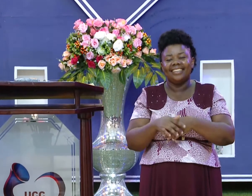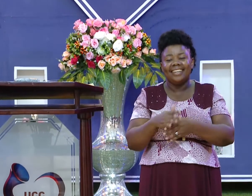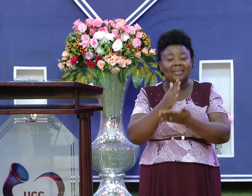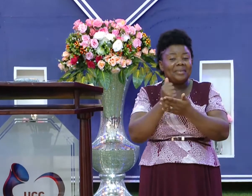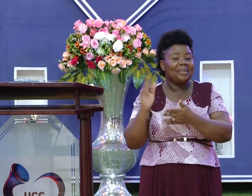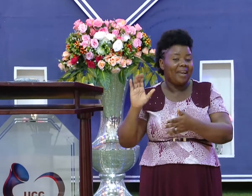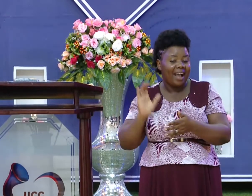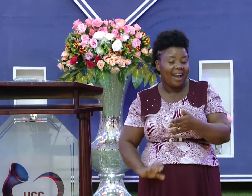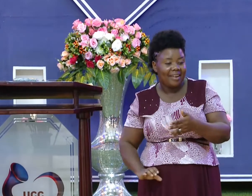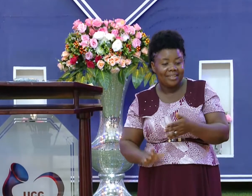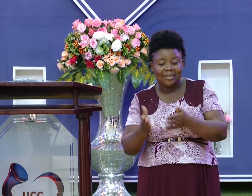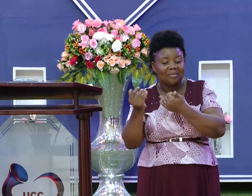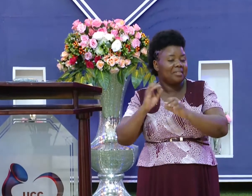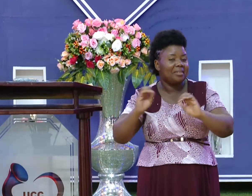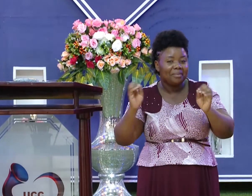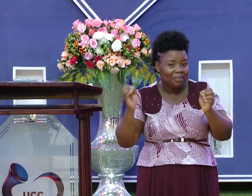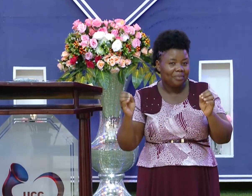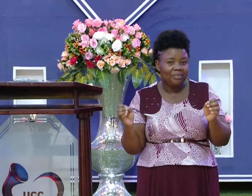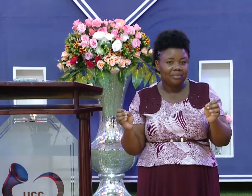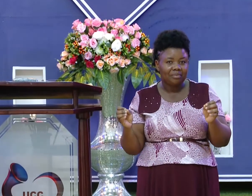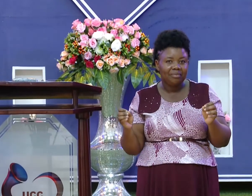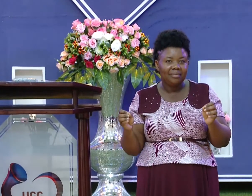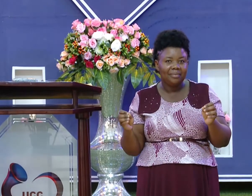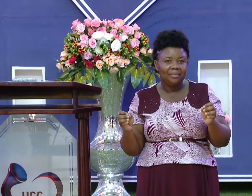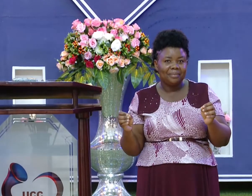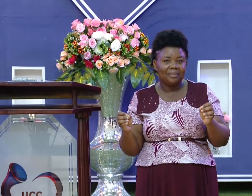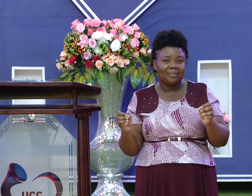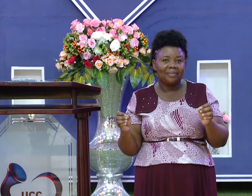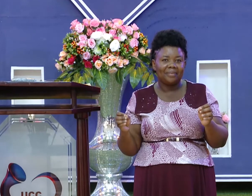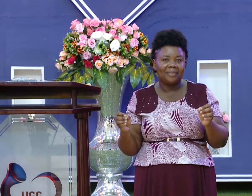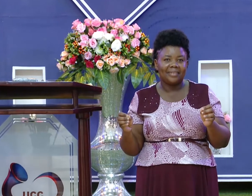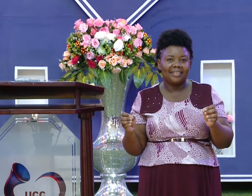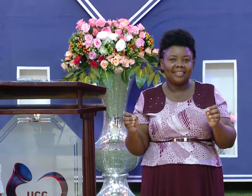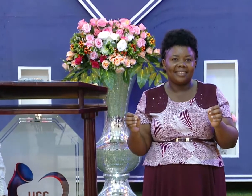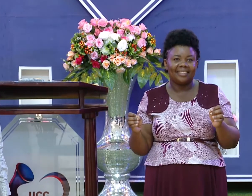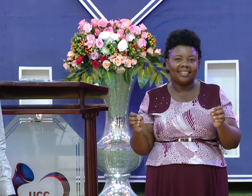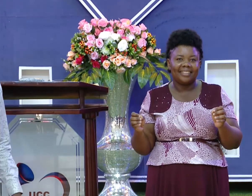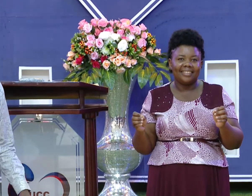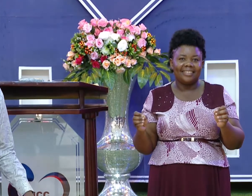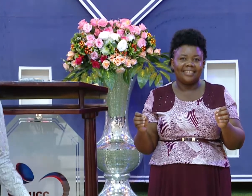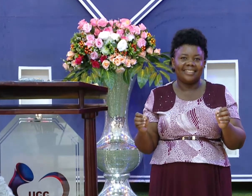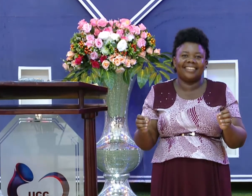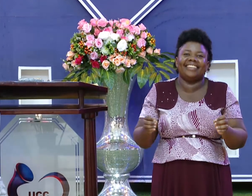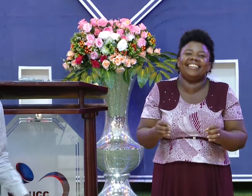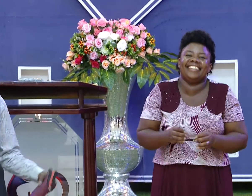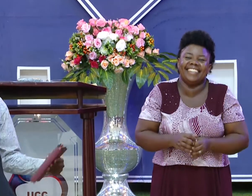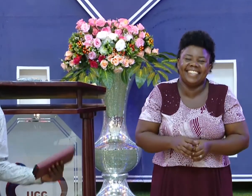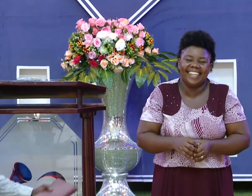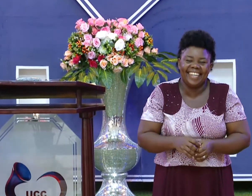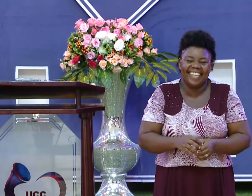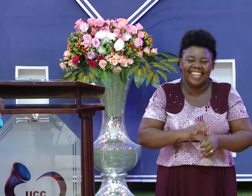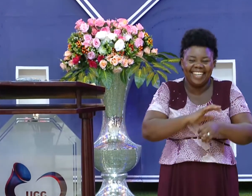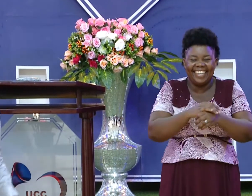The grandson of Sitancha. Bandetera omulala muzukuru wanzitencha nendya